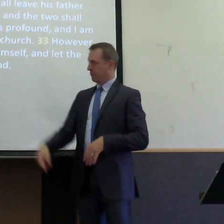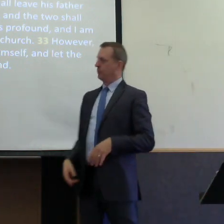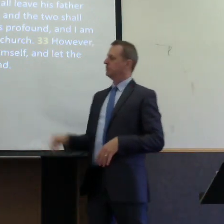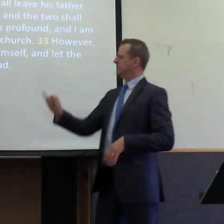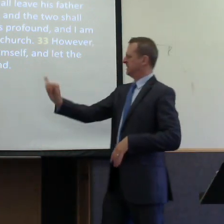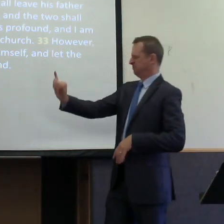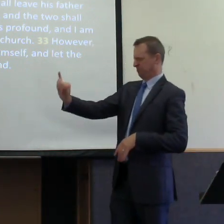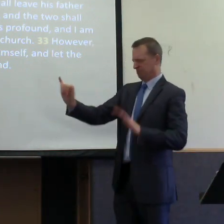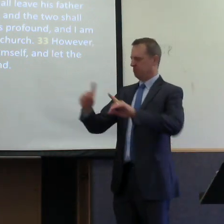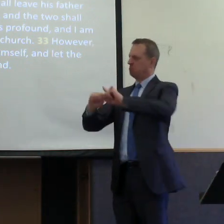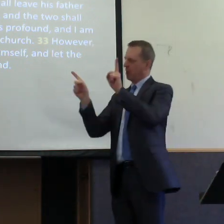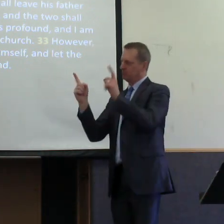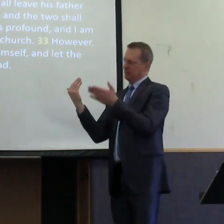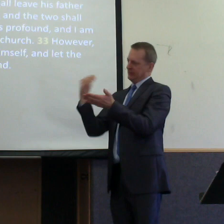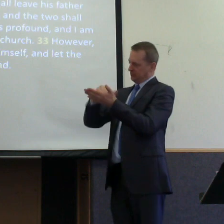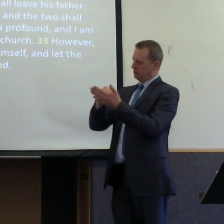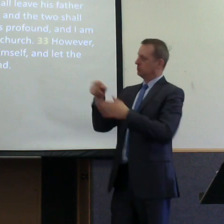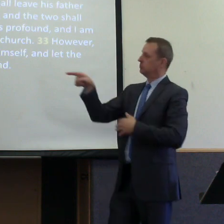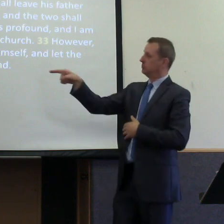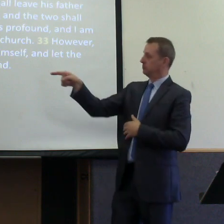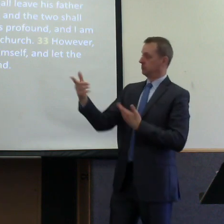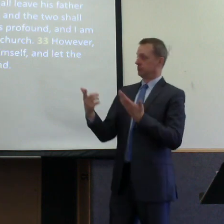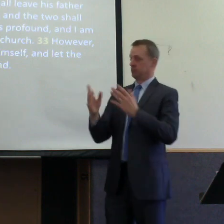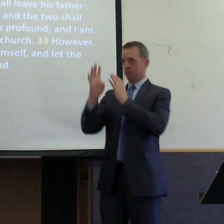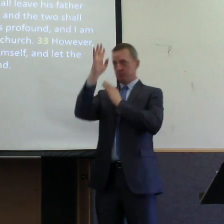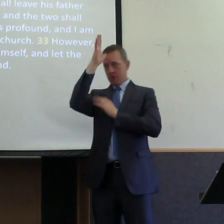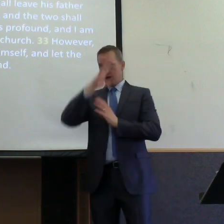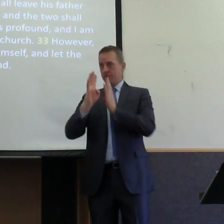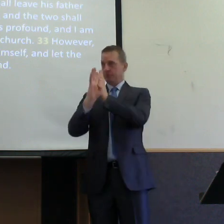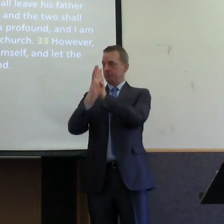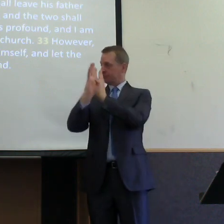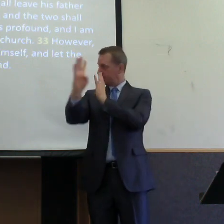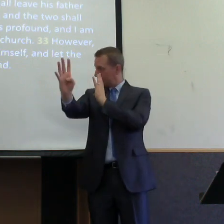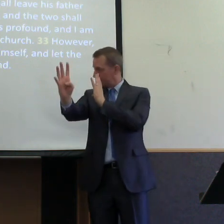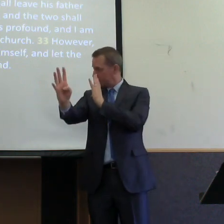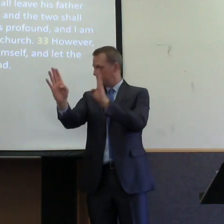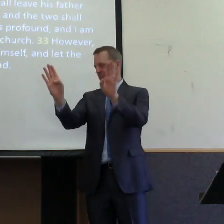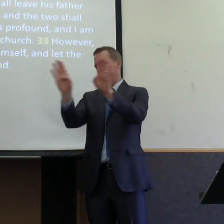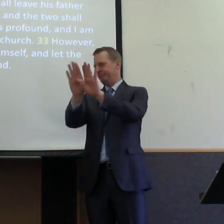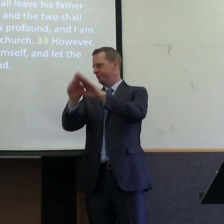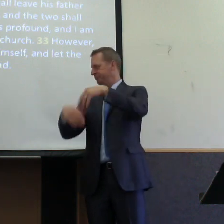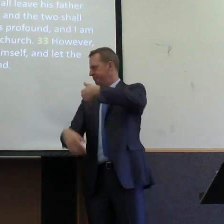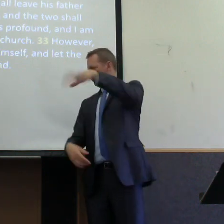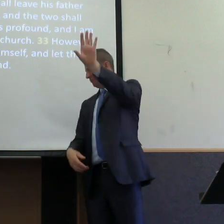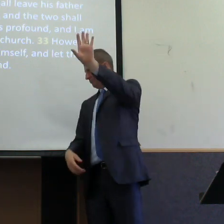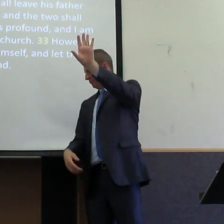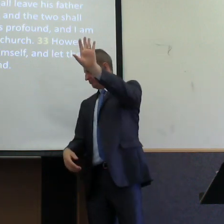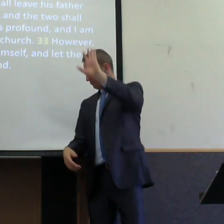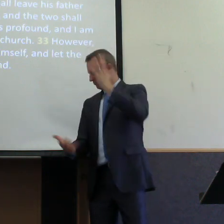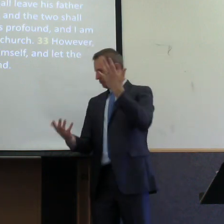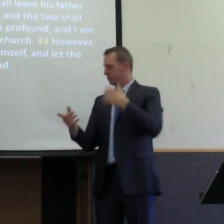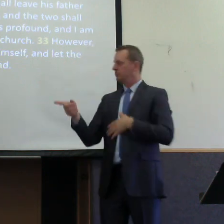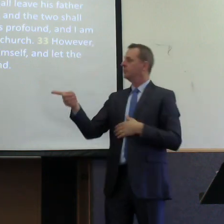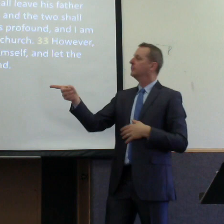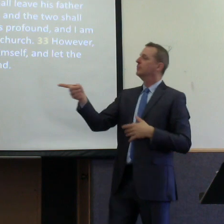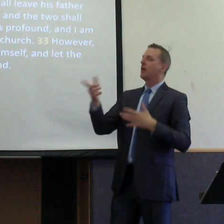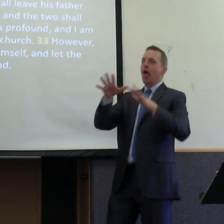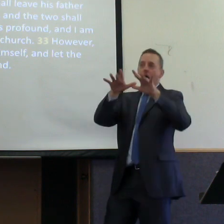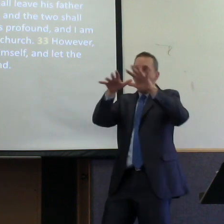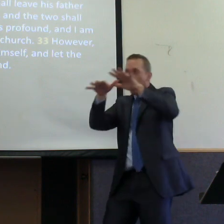Okay, that's my question. I repeat it again. So the line of God that I have to go to work